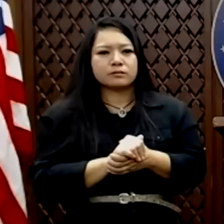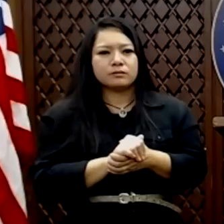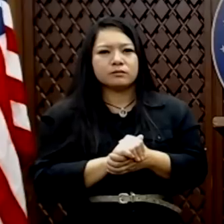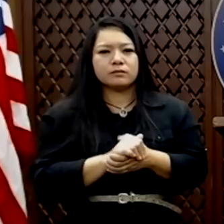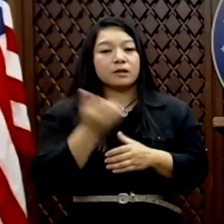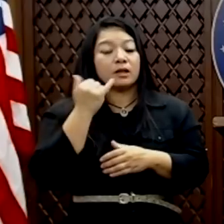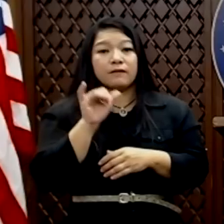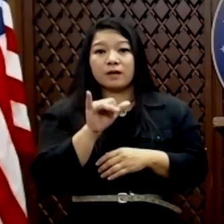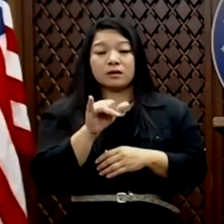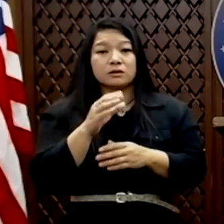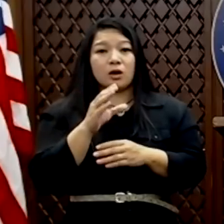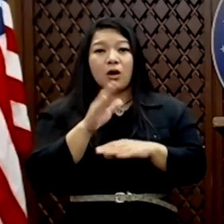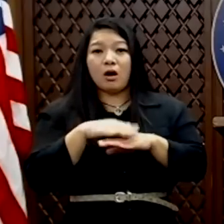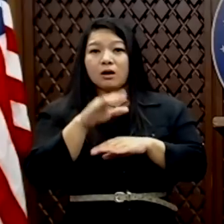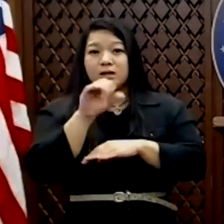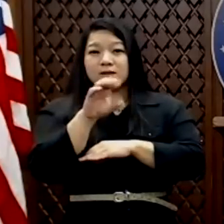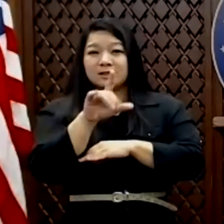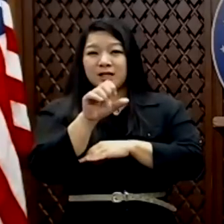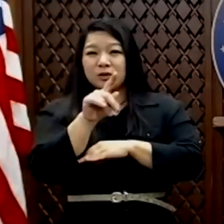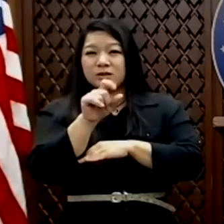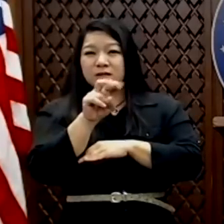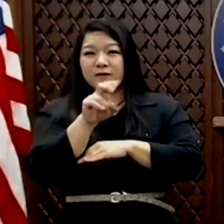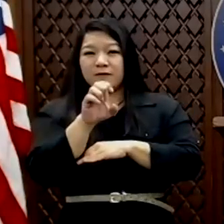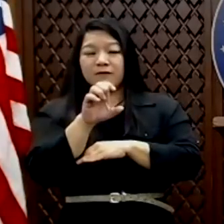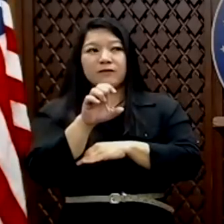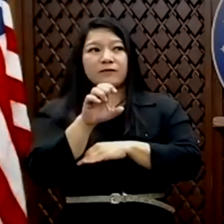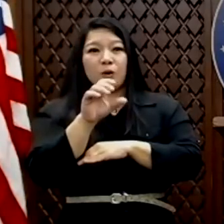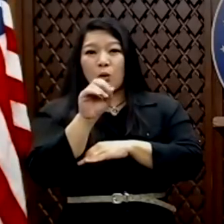If that's on the executive, if that's